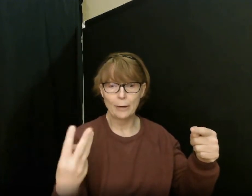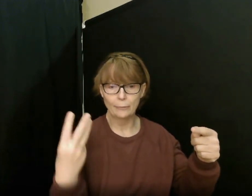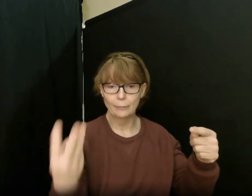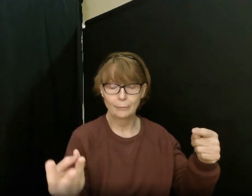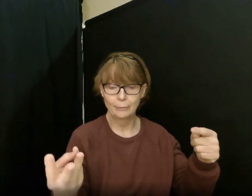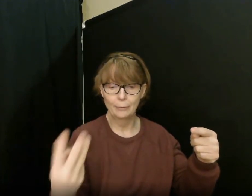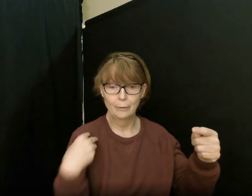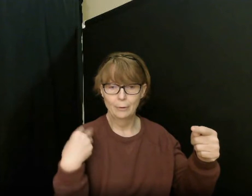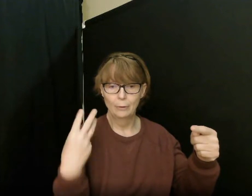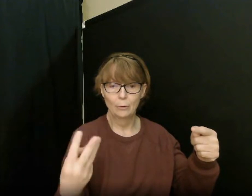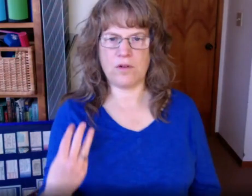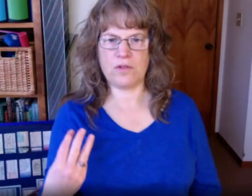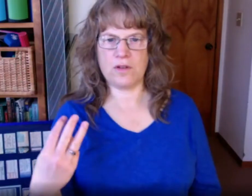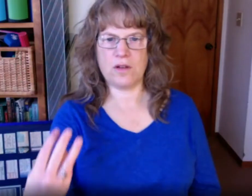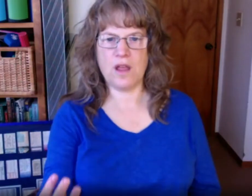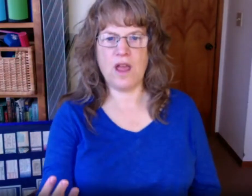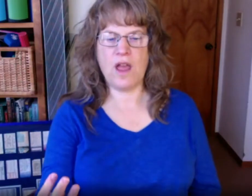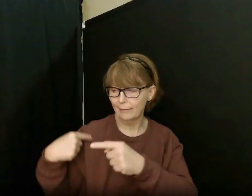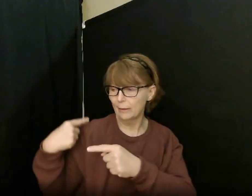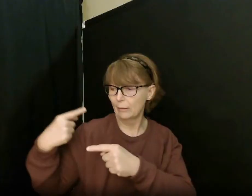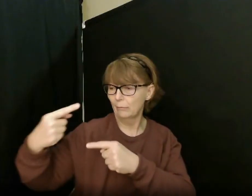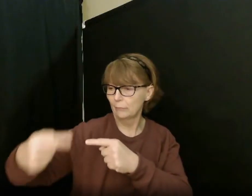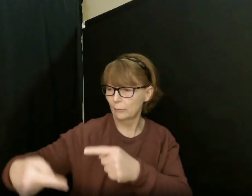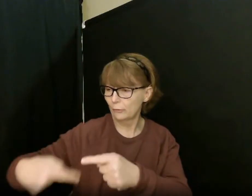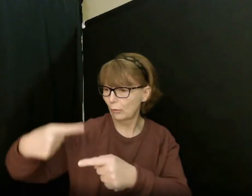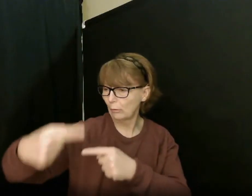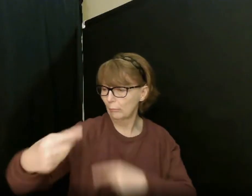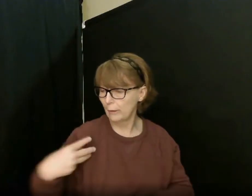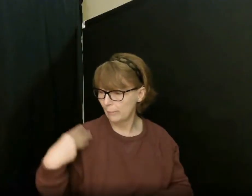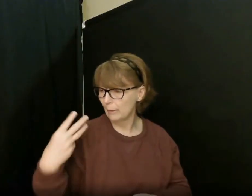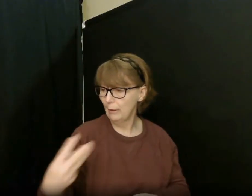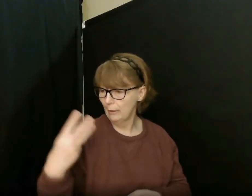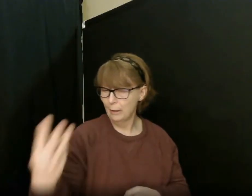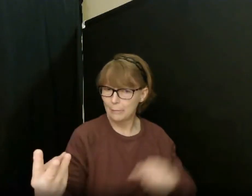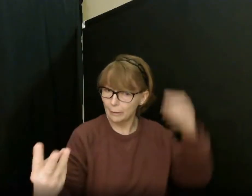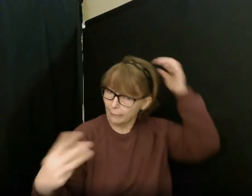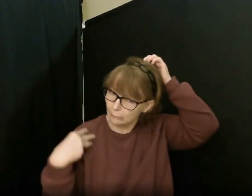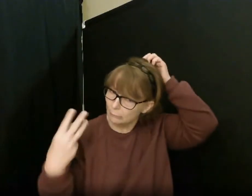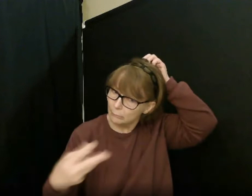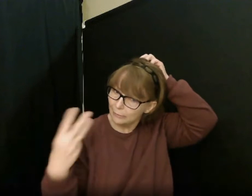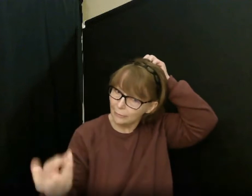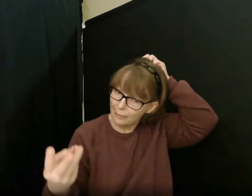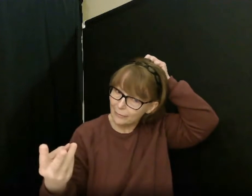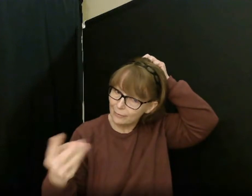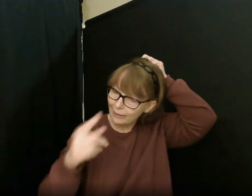twice. Okay, Washington. Almost like a little circle in the middle of it. Does that make sense? Like a little